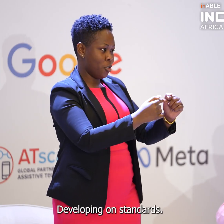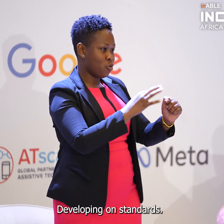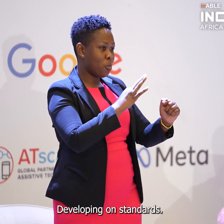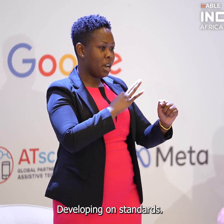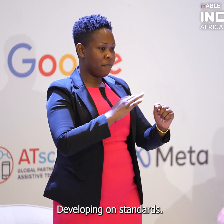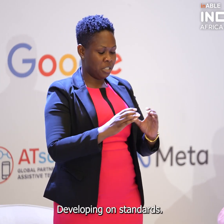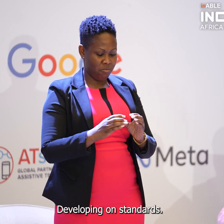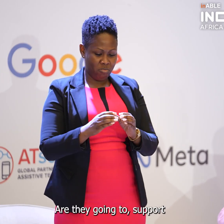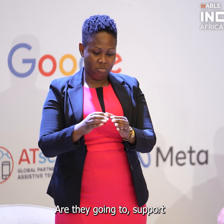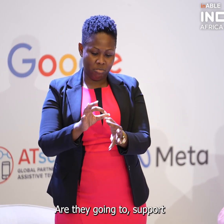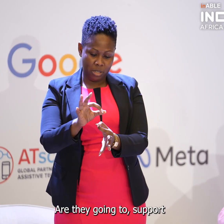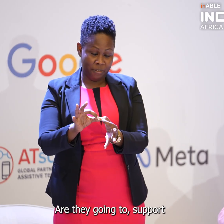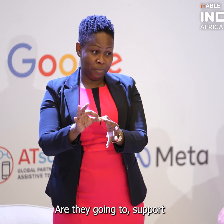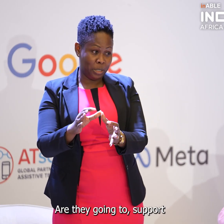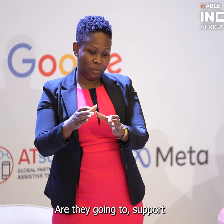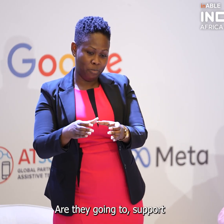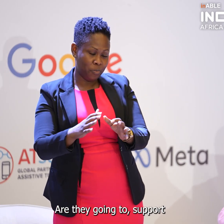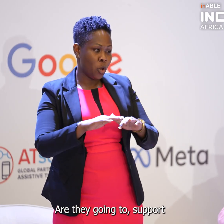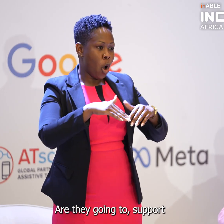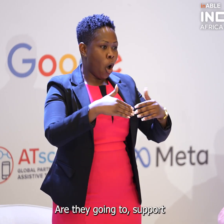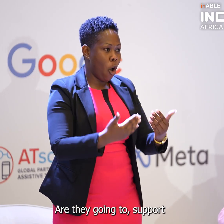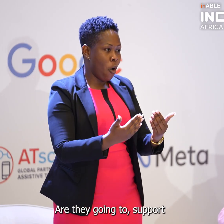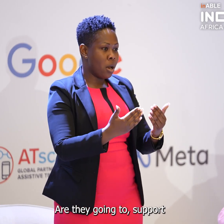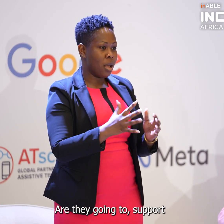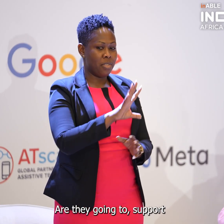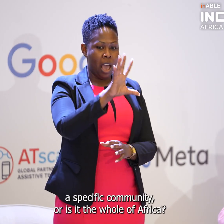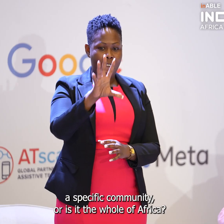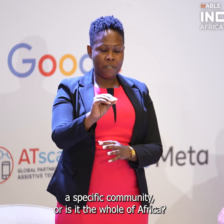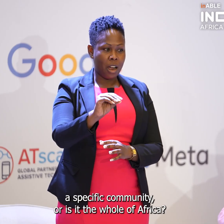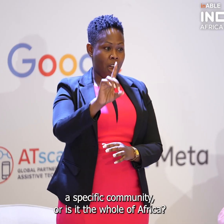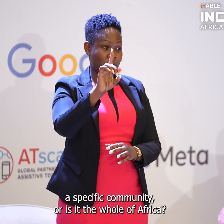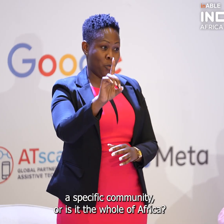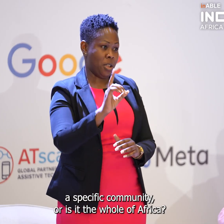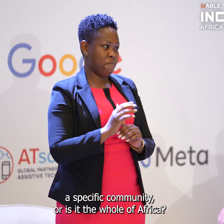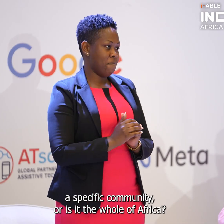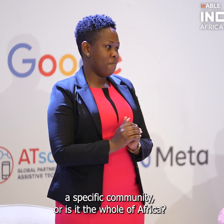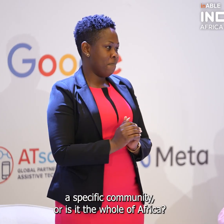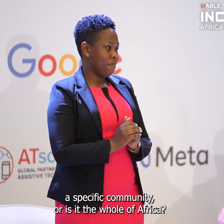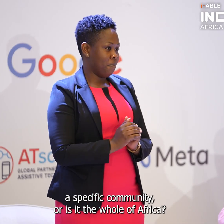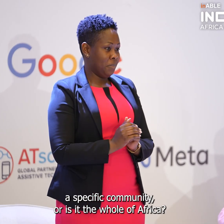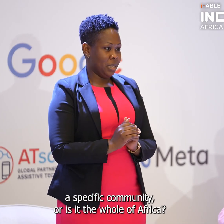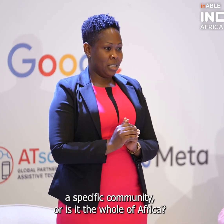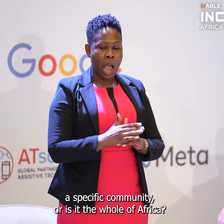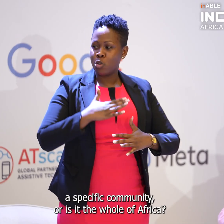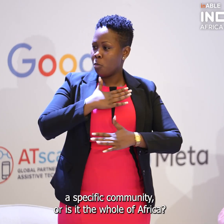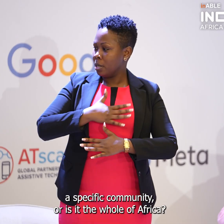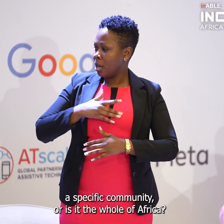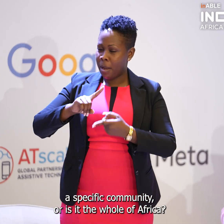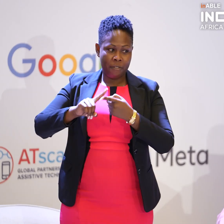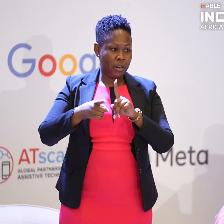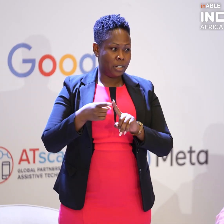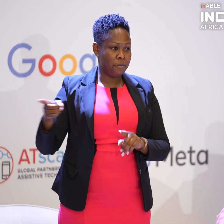Developing of standards, are they going to support a specific community, or is it the whole